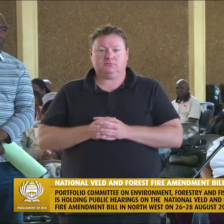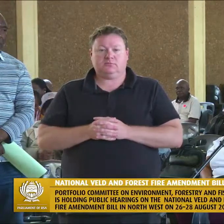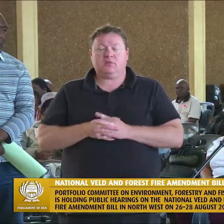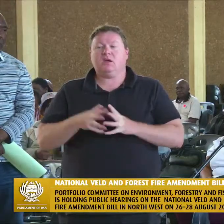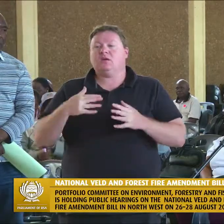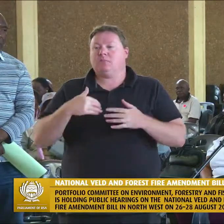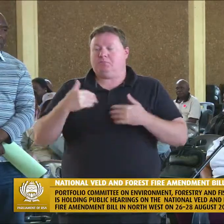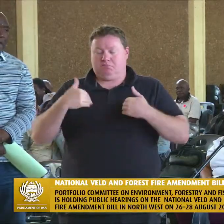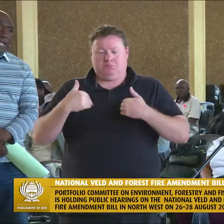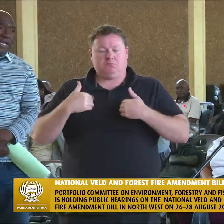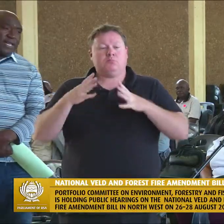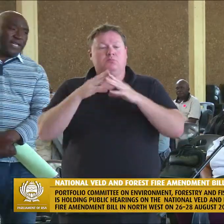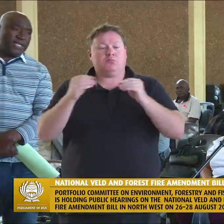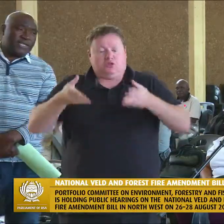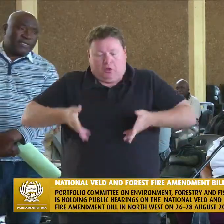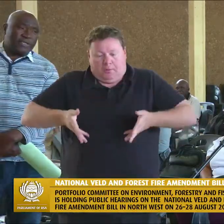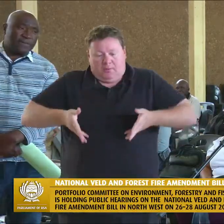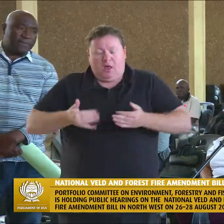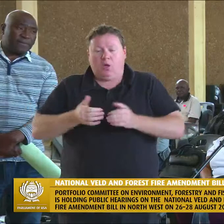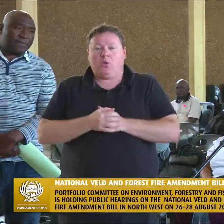and i will submit